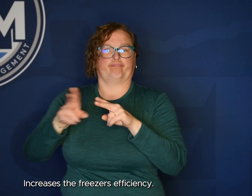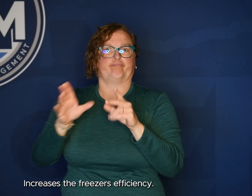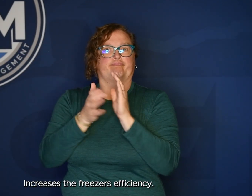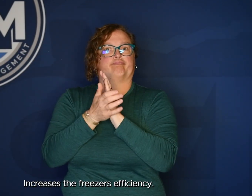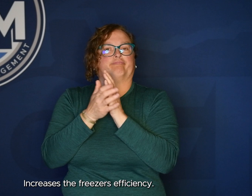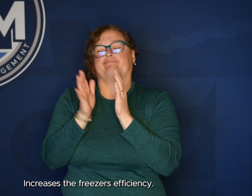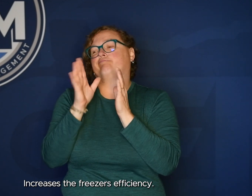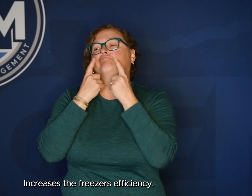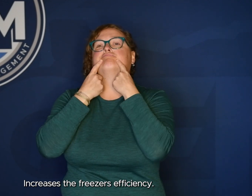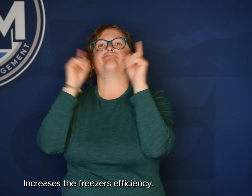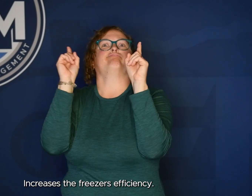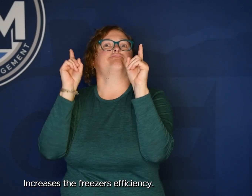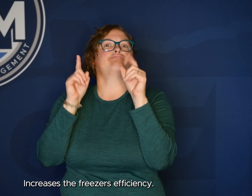Increases the freezer's efficiency.